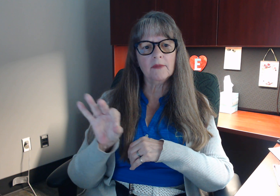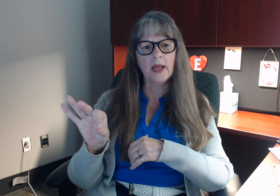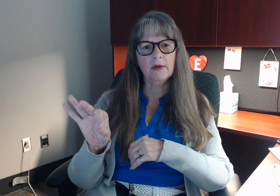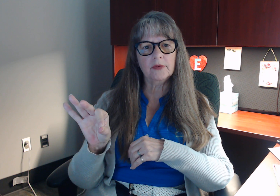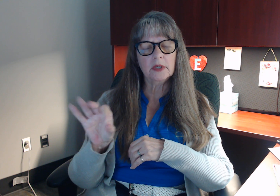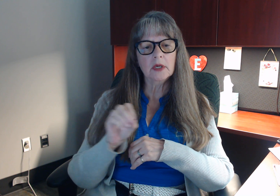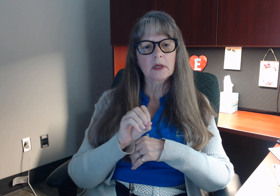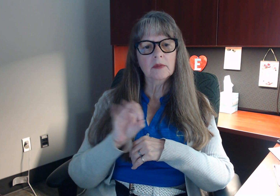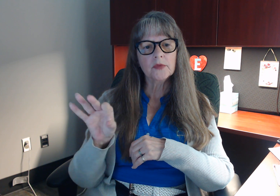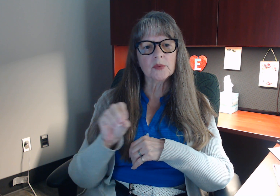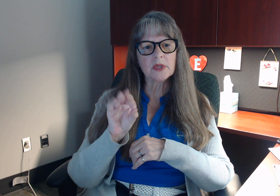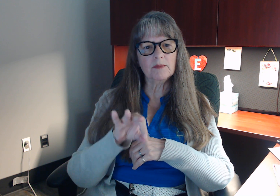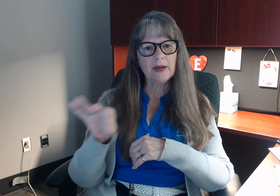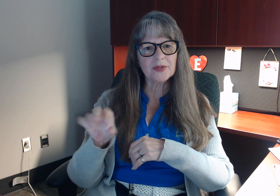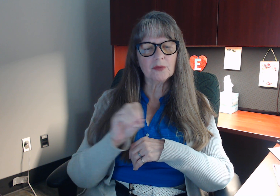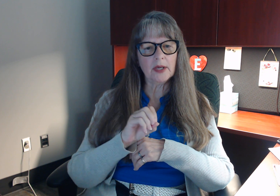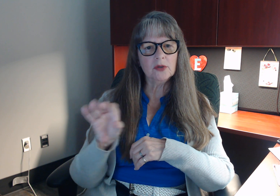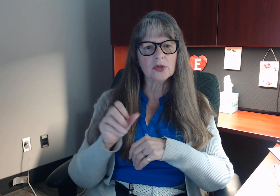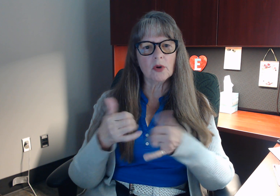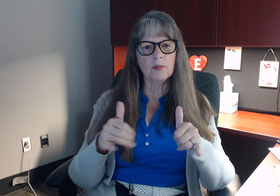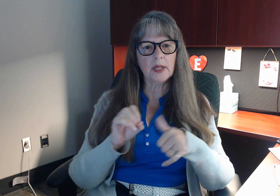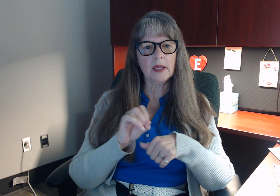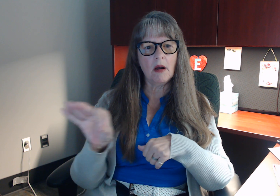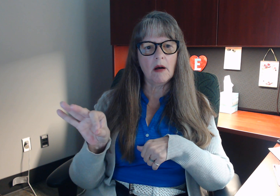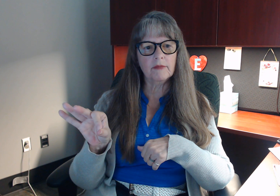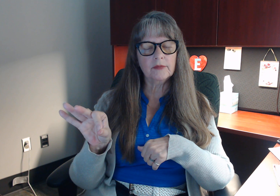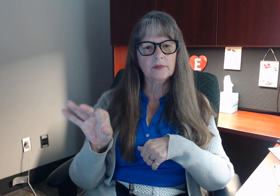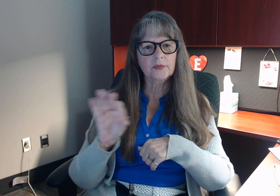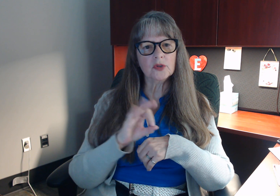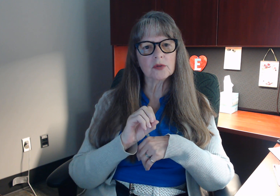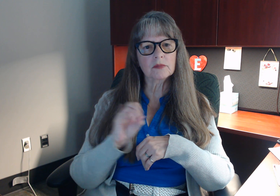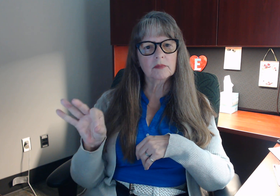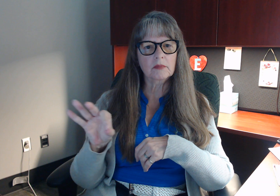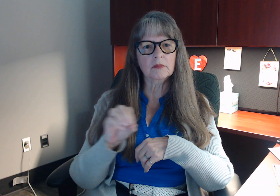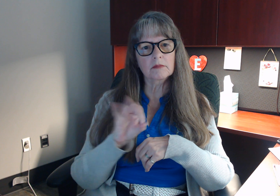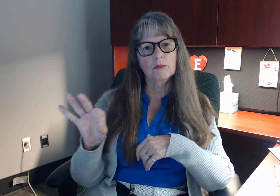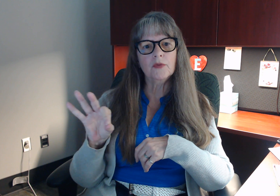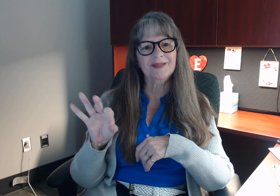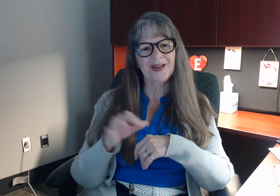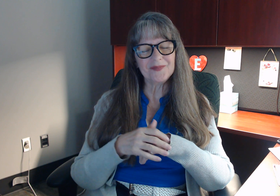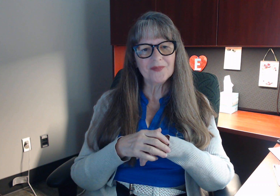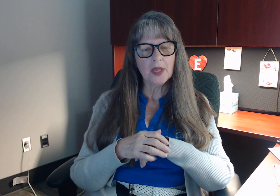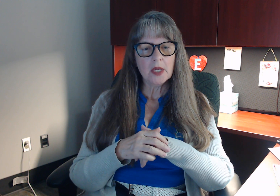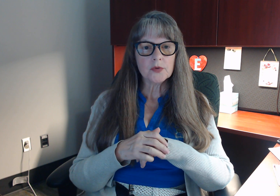OFF. So instead of bouncing, right, you just go play off. You just move it, right?